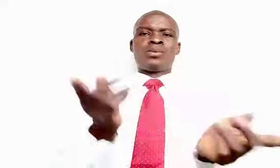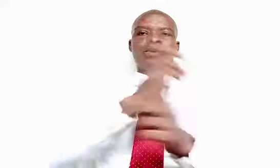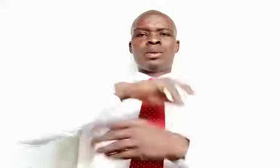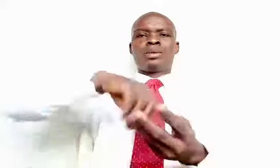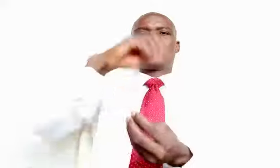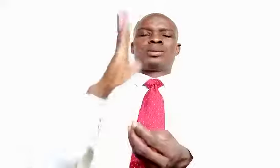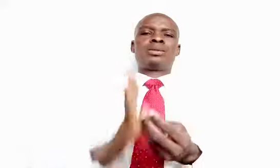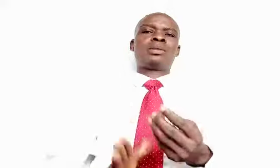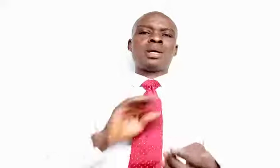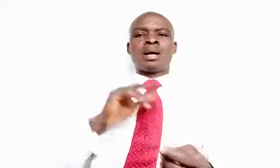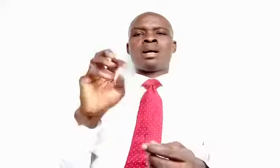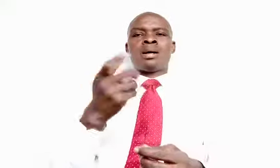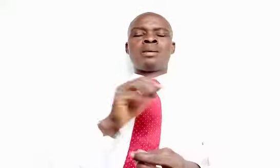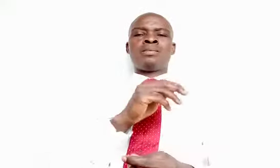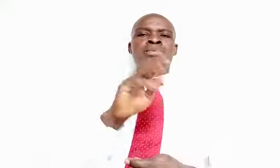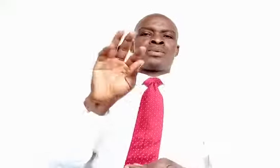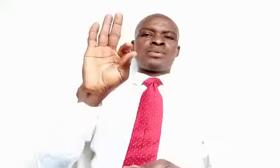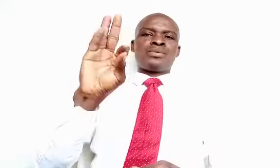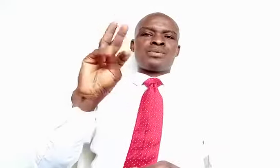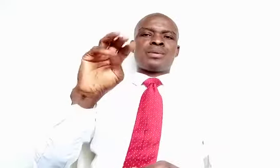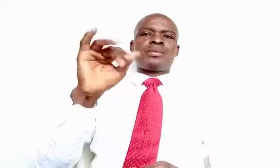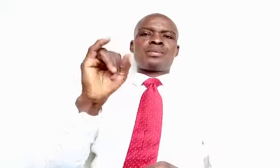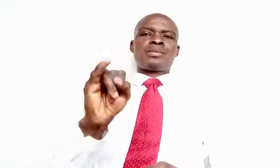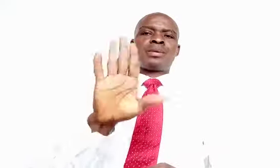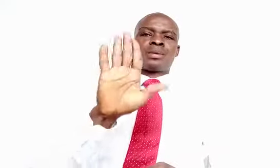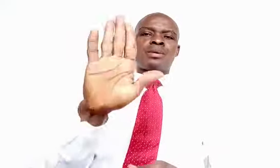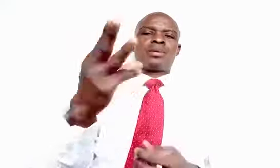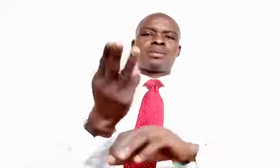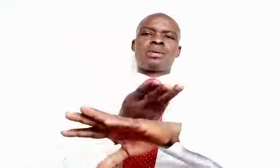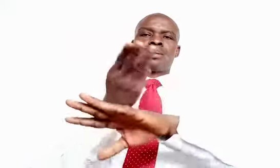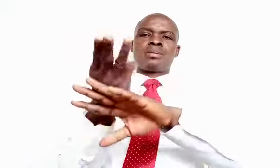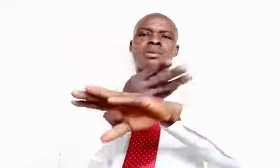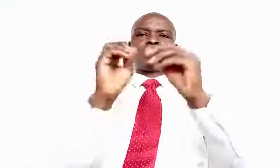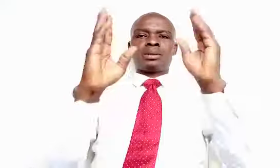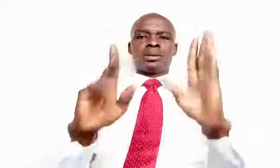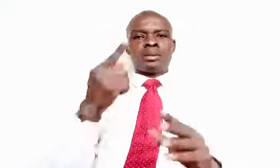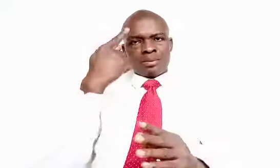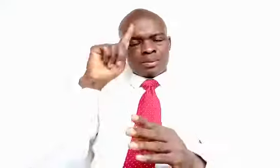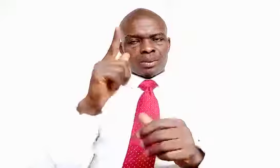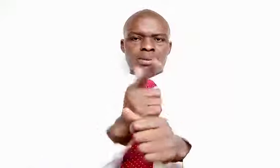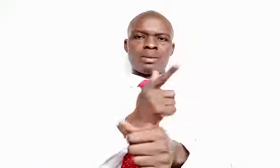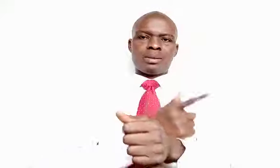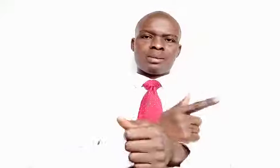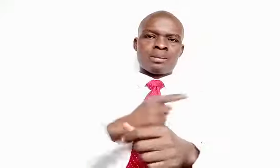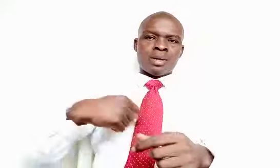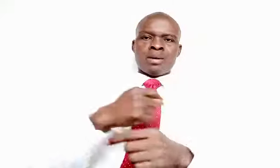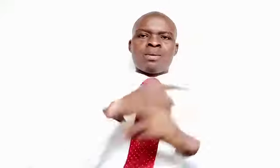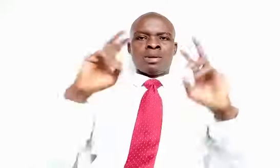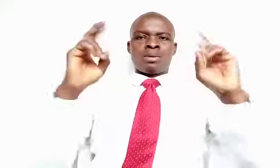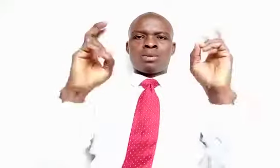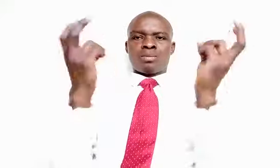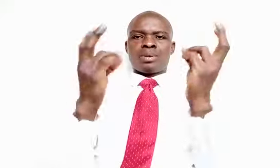I am Mr. Oyebamiji Femi, your mathematics teacher for this session. Our topic for today's lesson